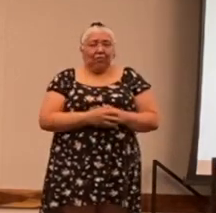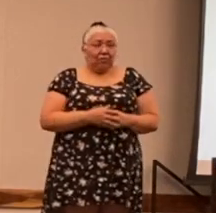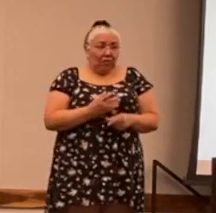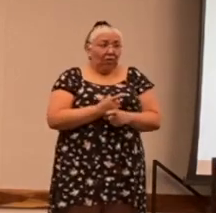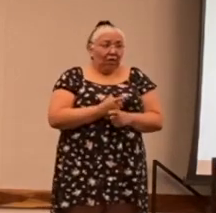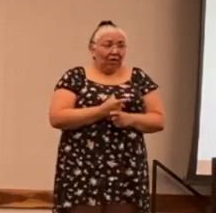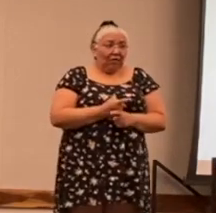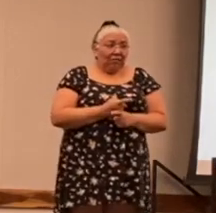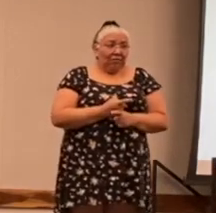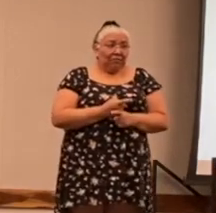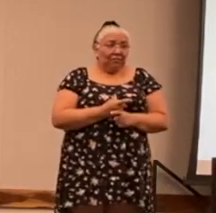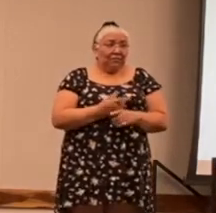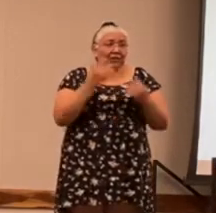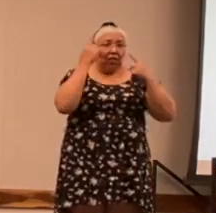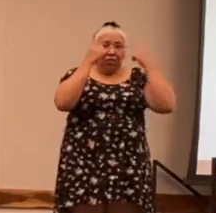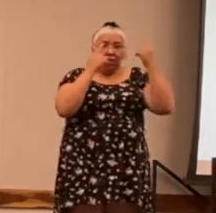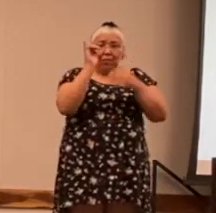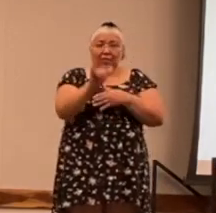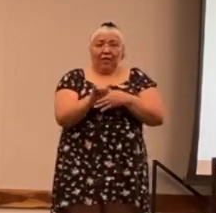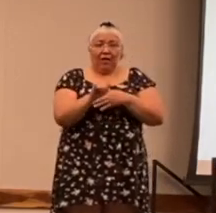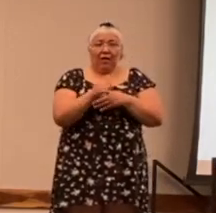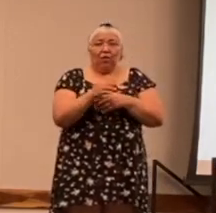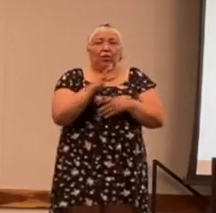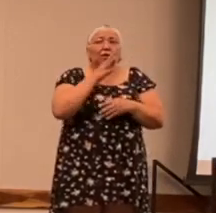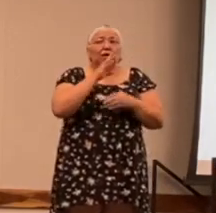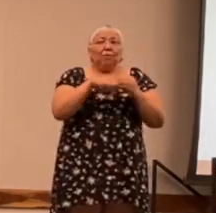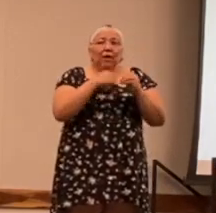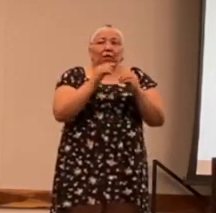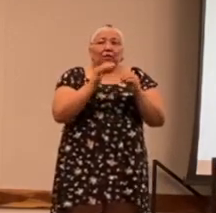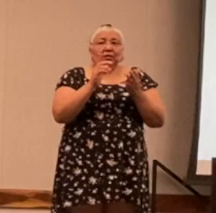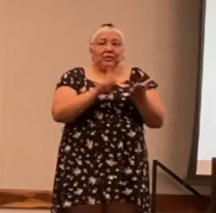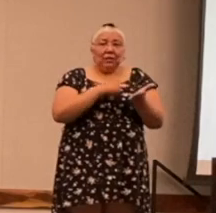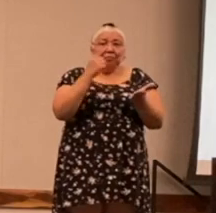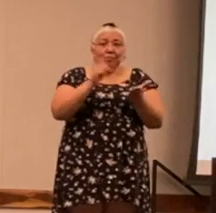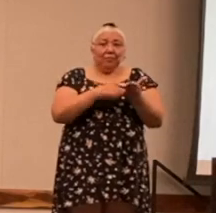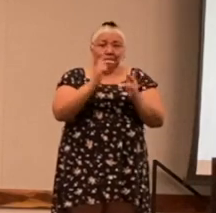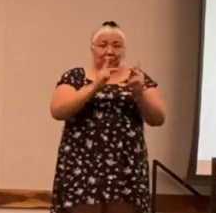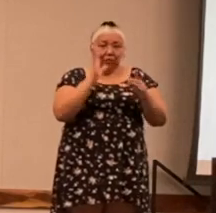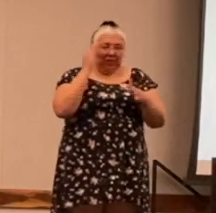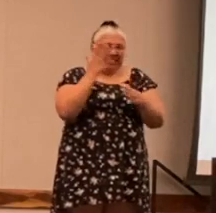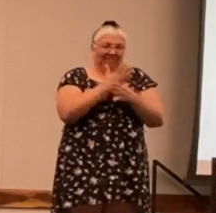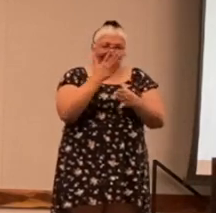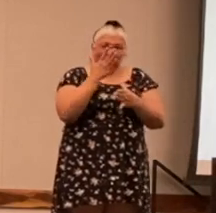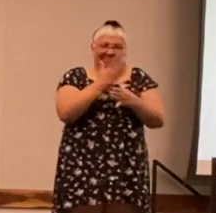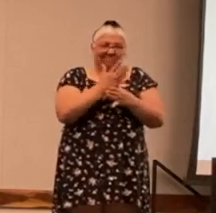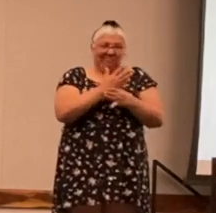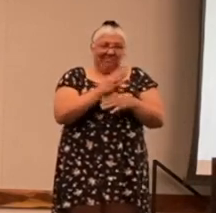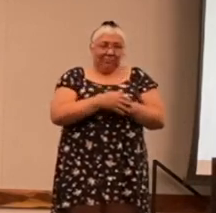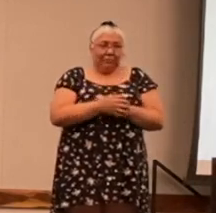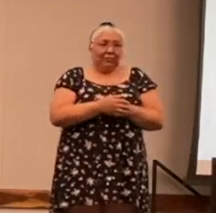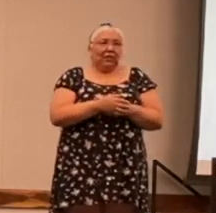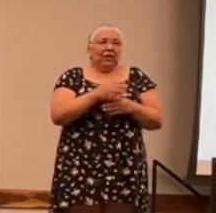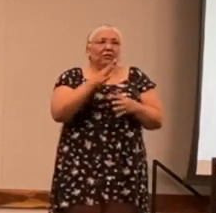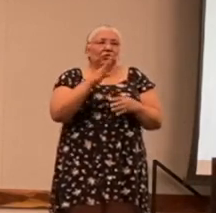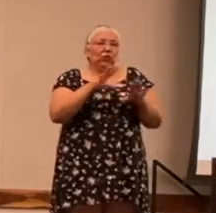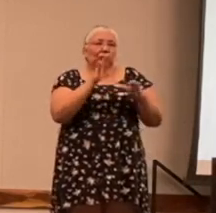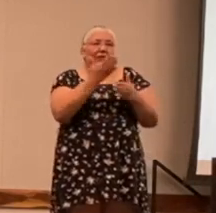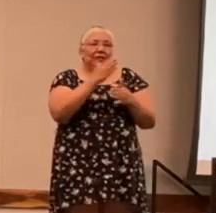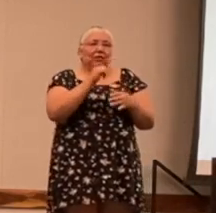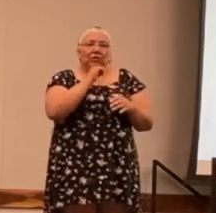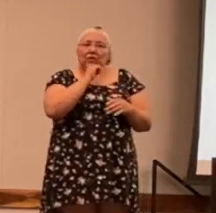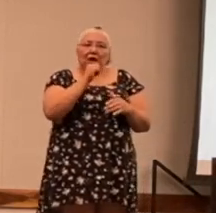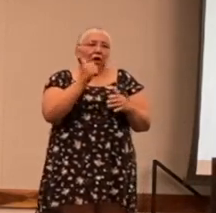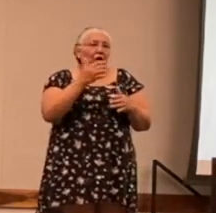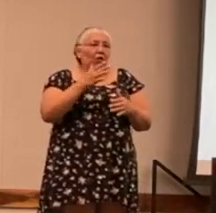Right? So think about it, right? So we're talking about sometimes people will annoy us. And I'm talking about people doing ungrateful things to